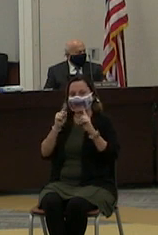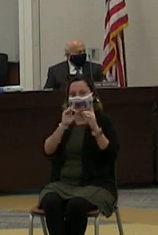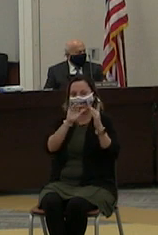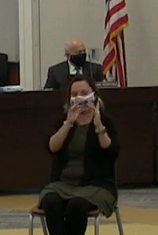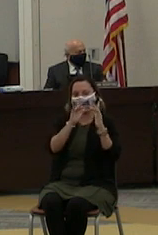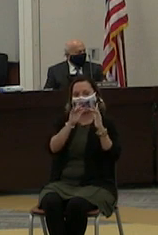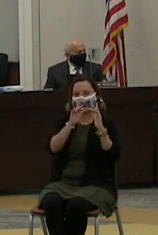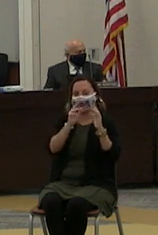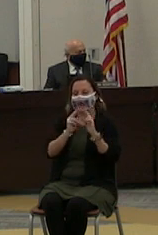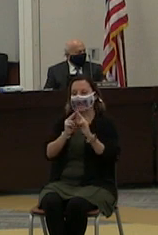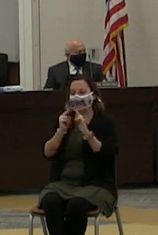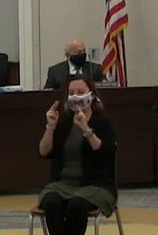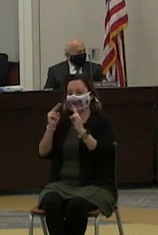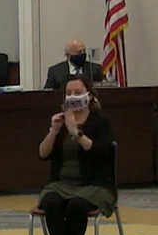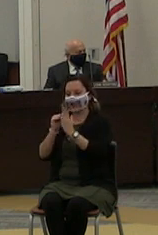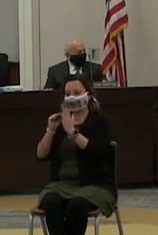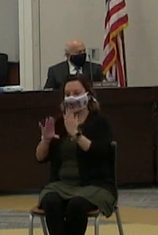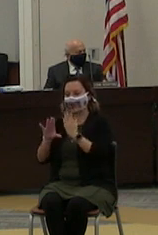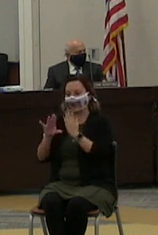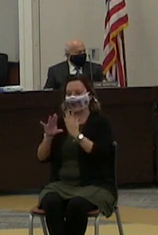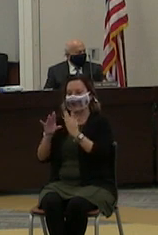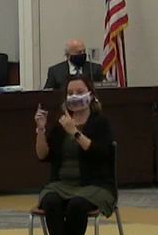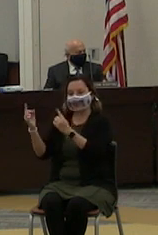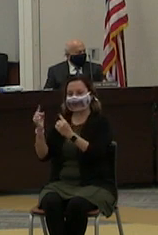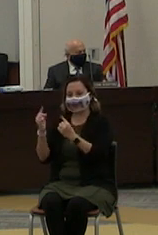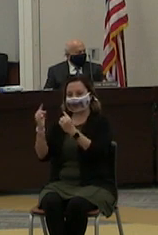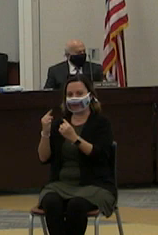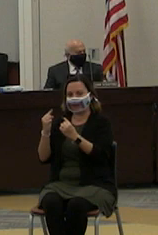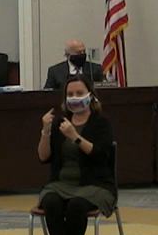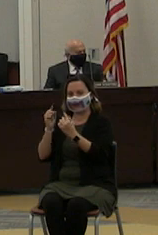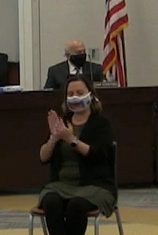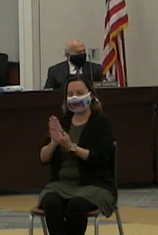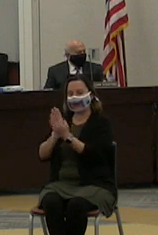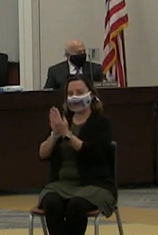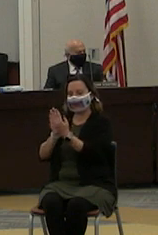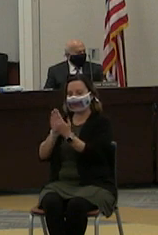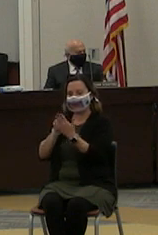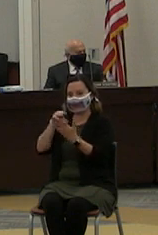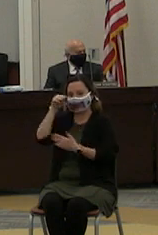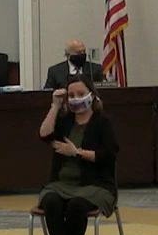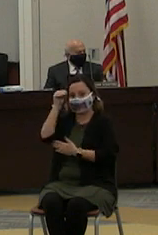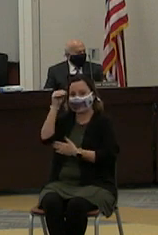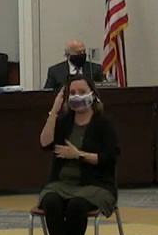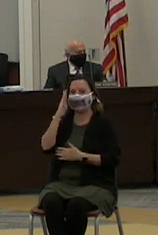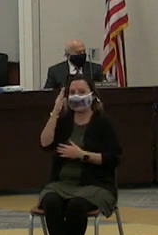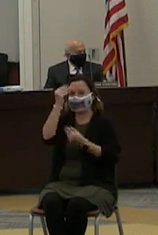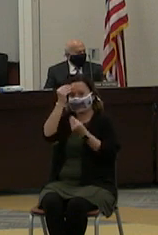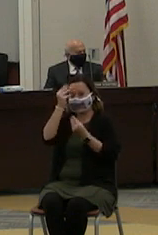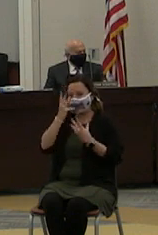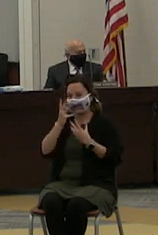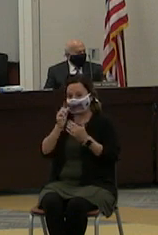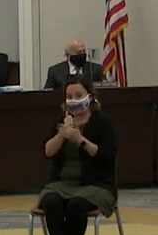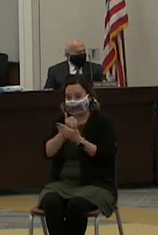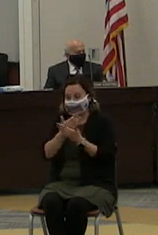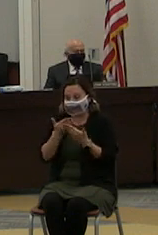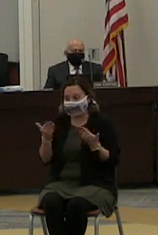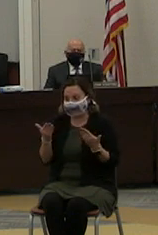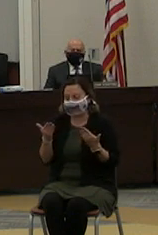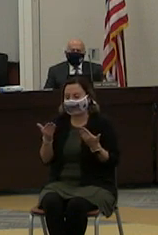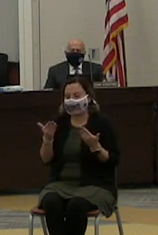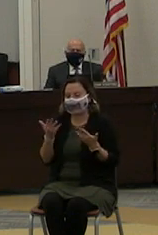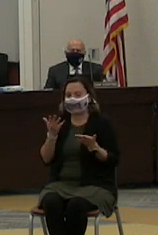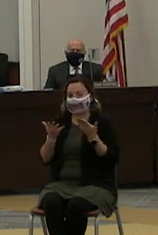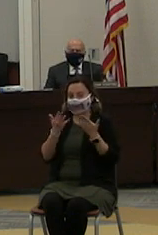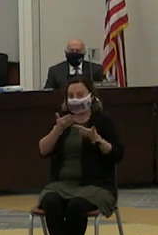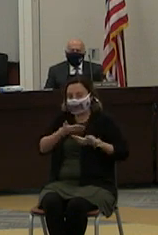are still going in-person learning? And do you think that that would tell us anything at all, or at